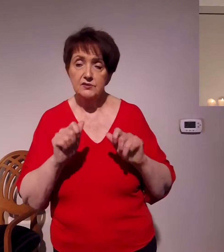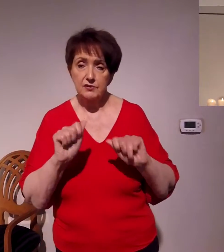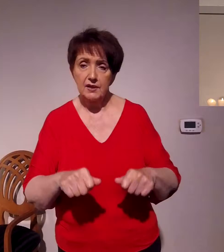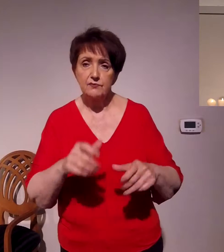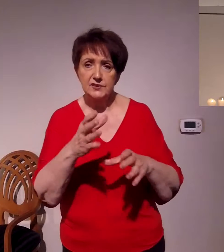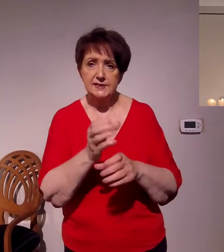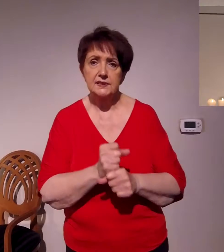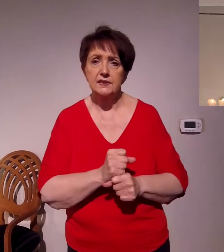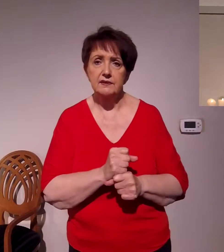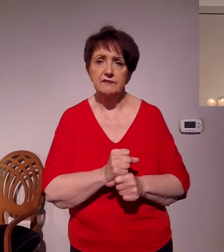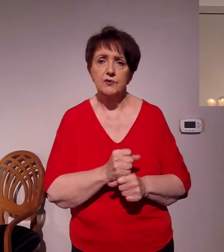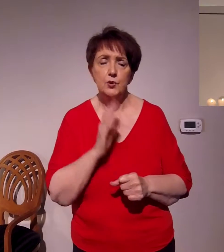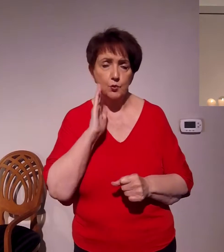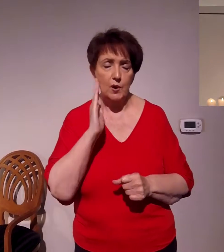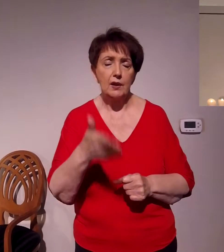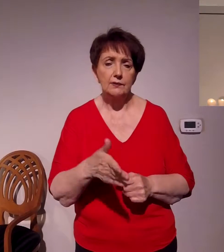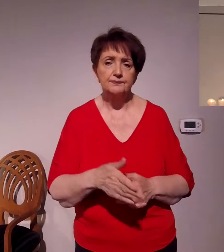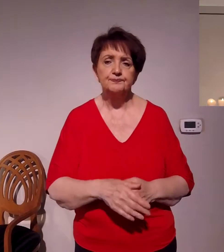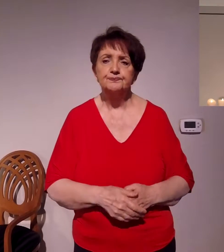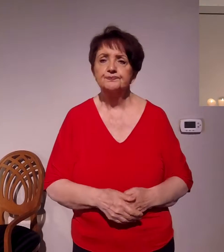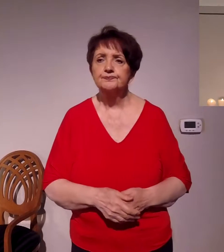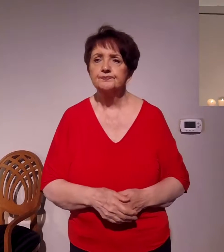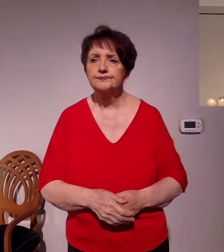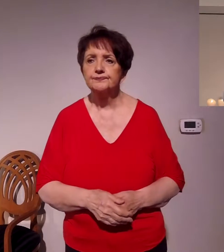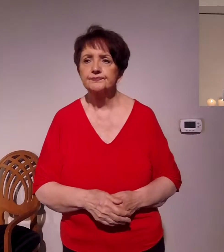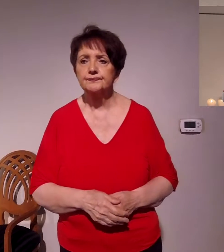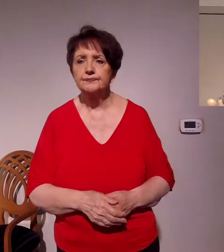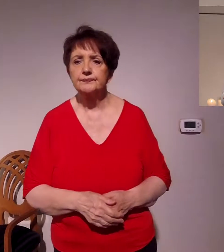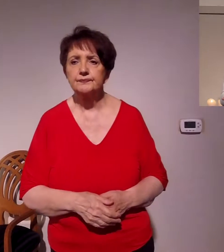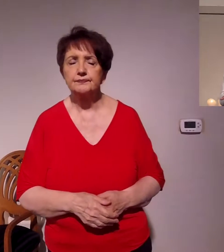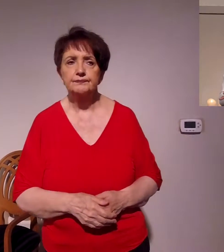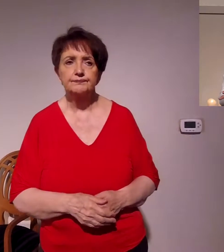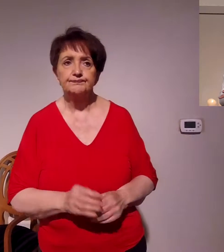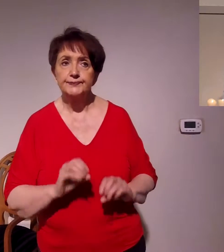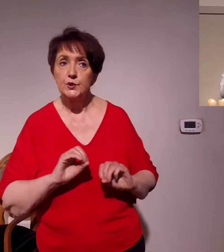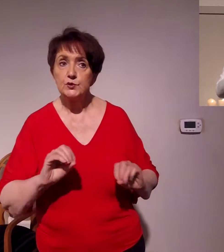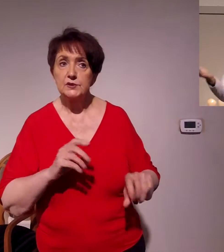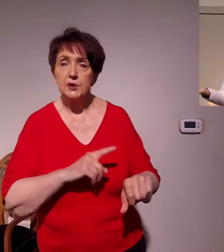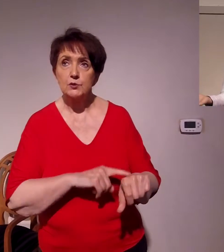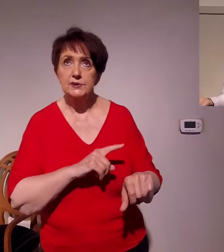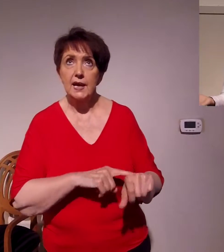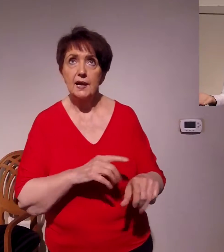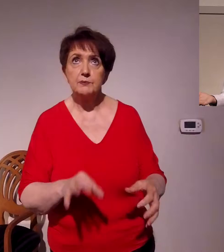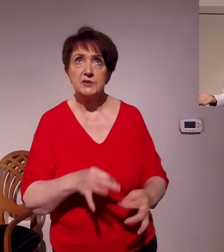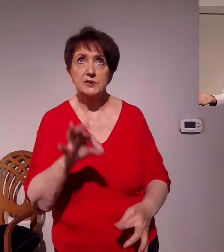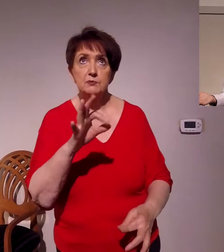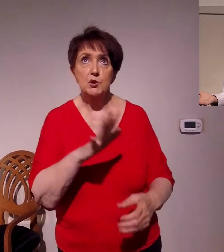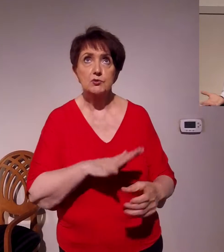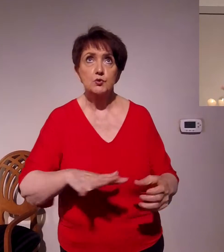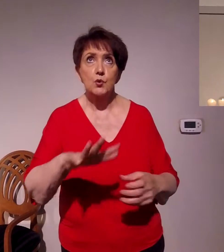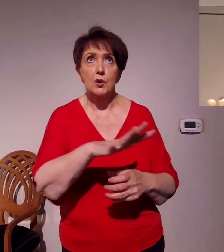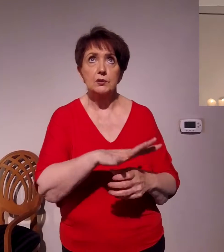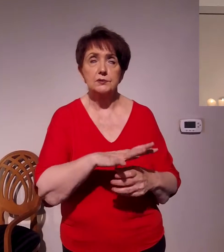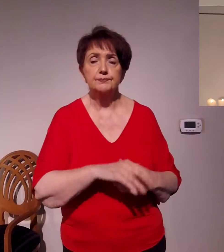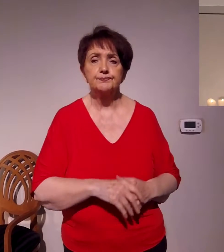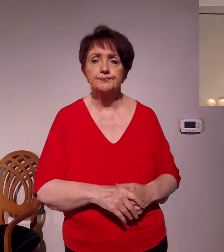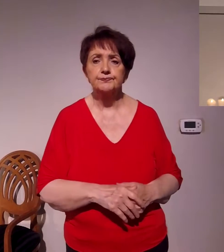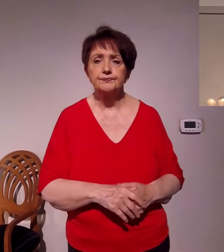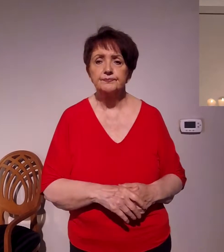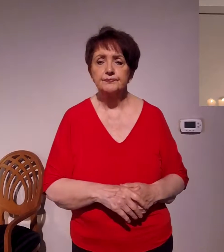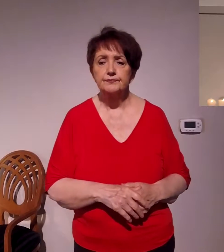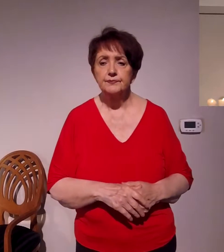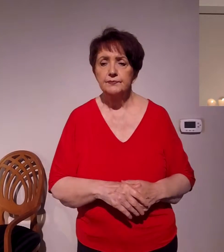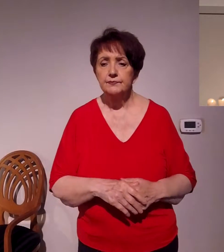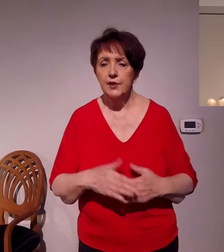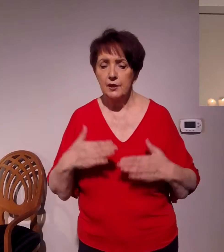receive. And if we think about it, there's no time in the spiritual realm. So in the human